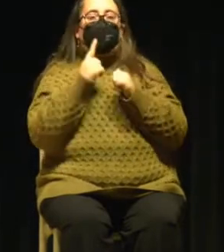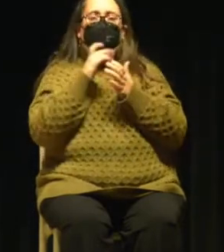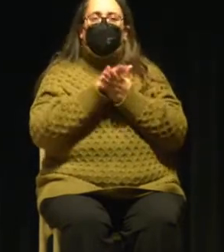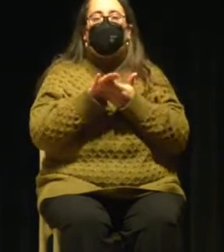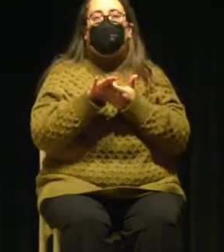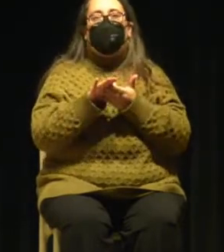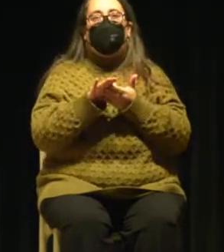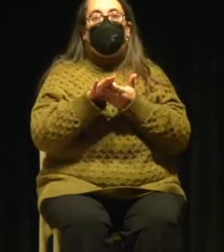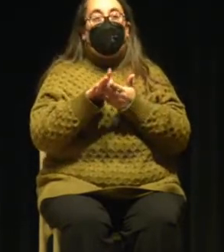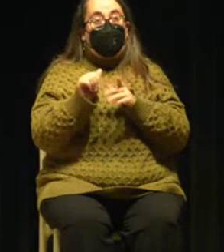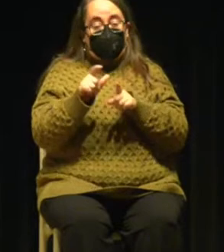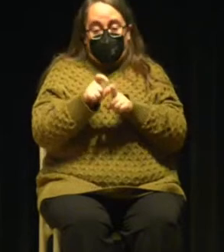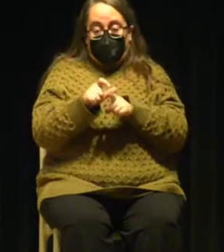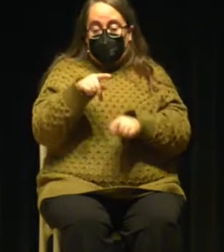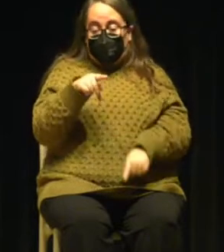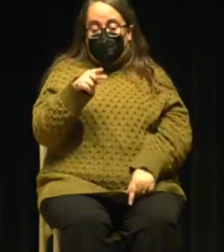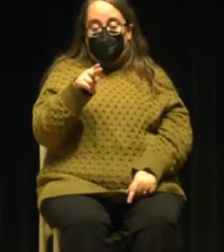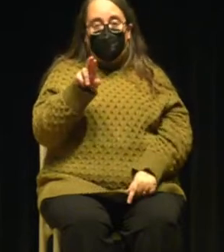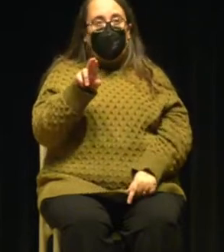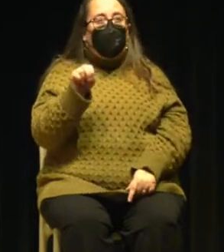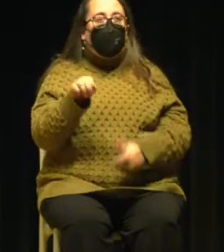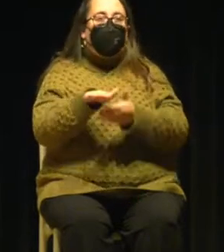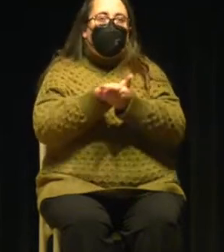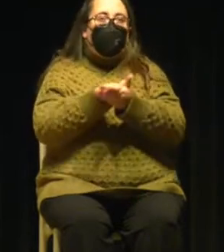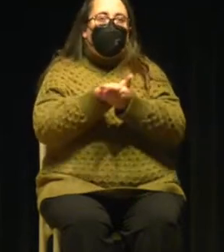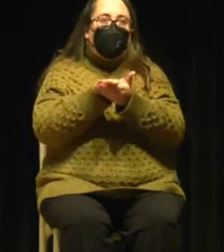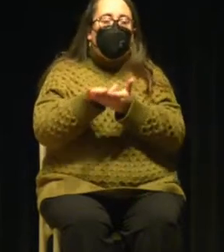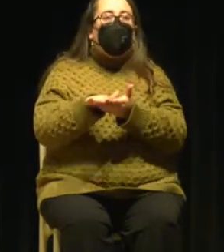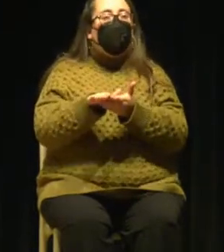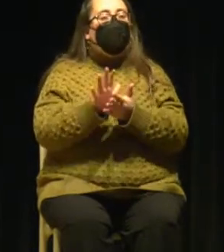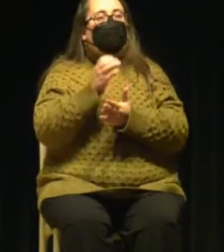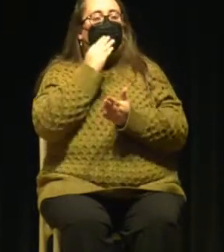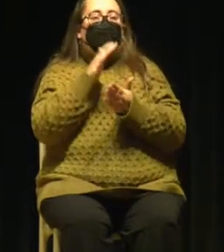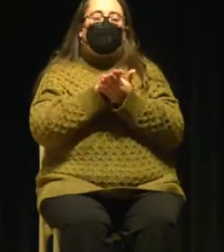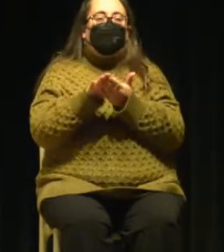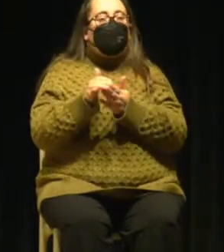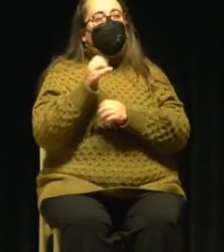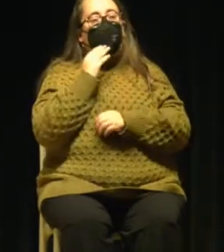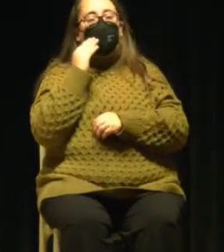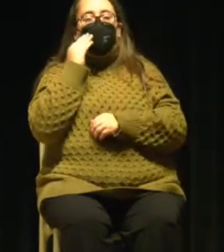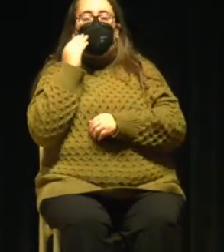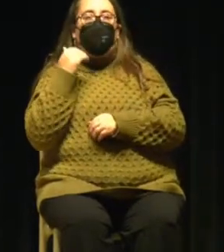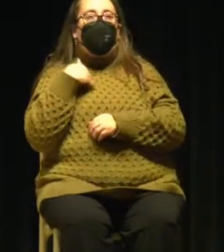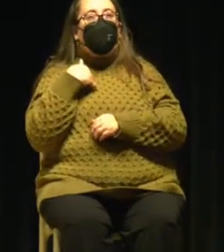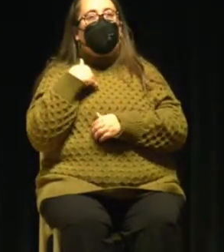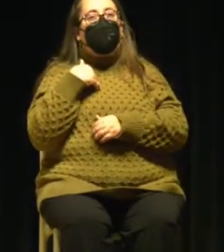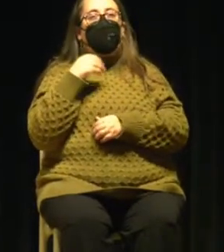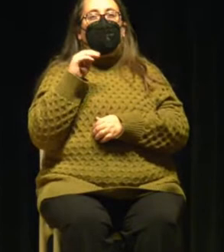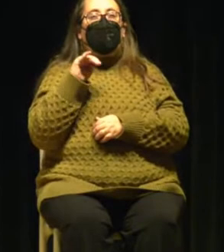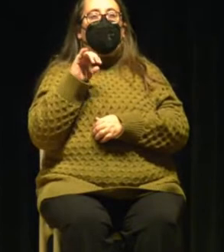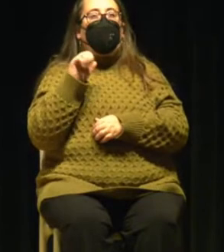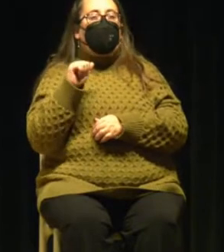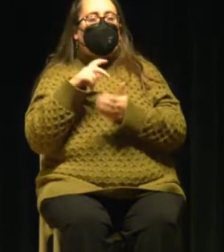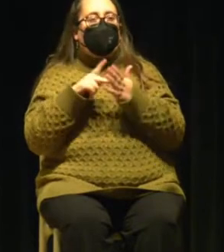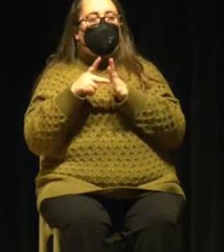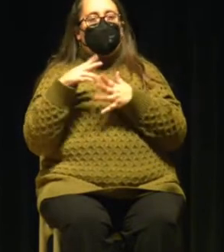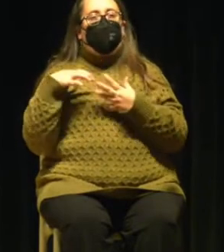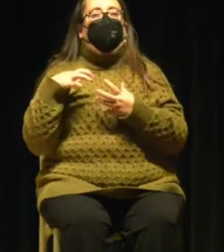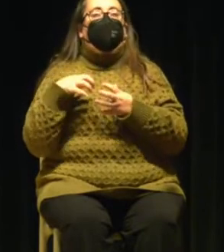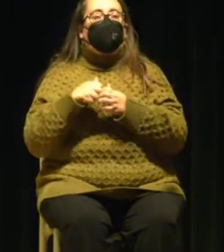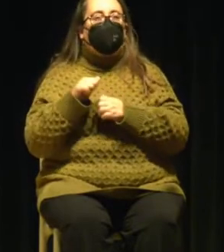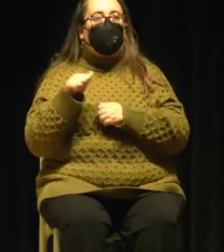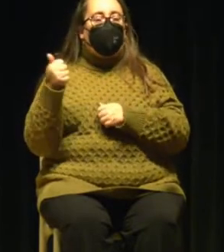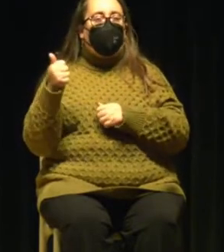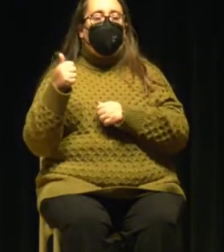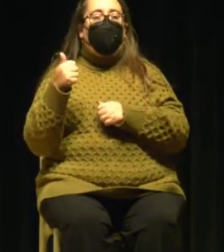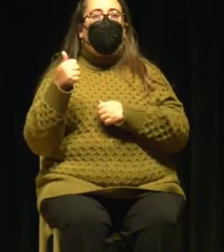pure. That was the word they use, pure in Urdu. They said it's pure. Food back home has, they would say, milabat, which means it's mixed with